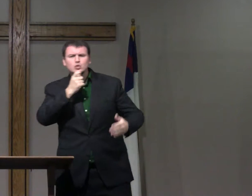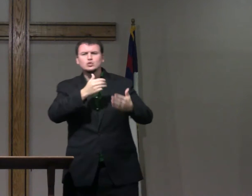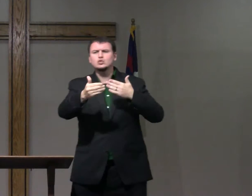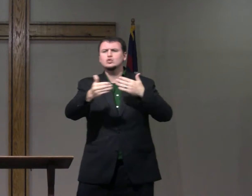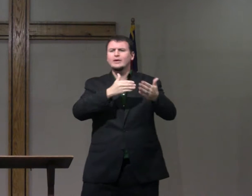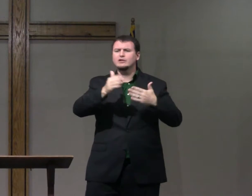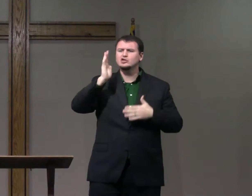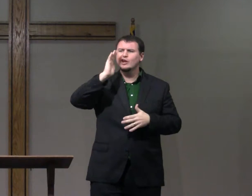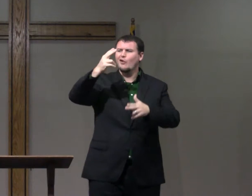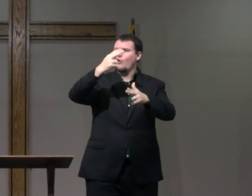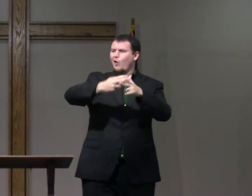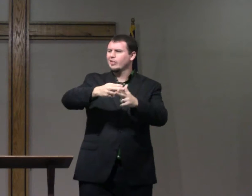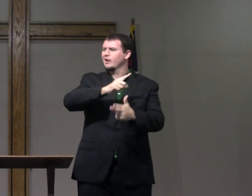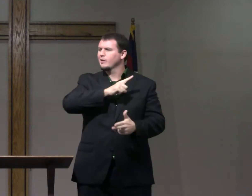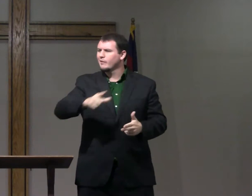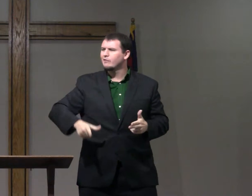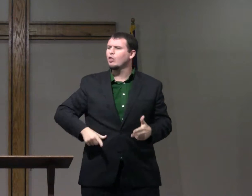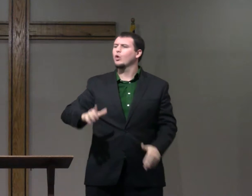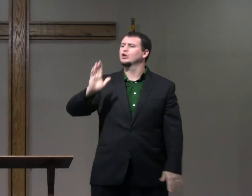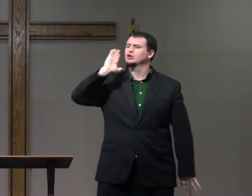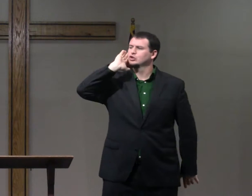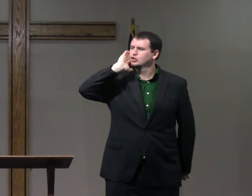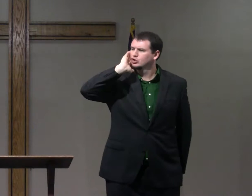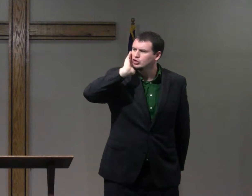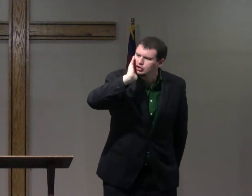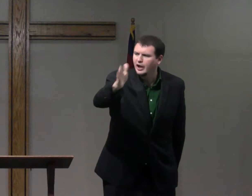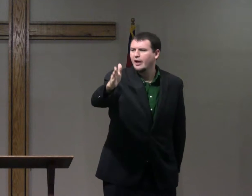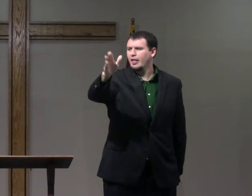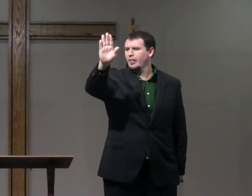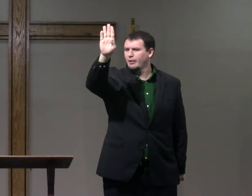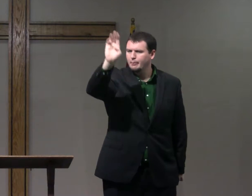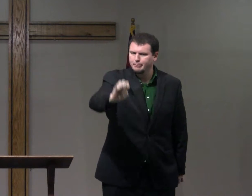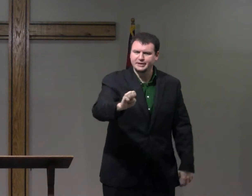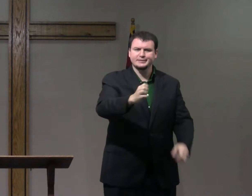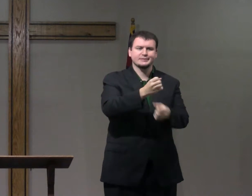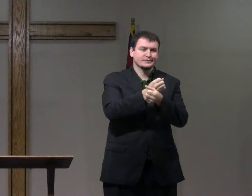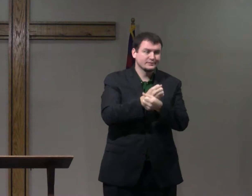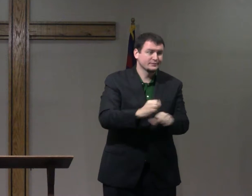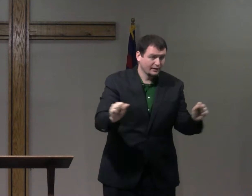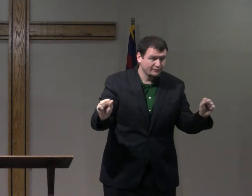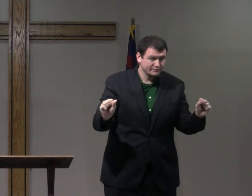It doesn't say that. "For whosoever shall call on the name of the Lord